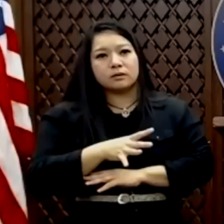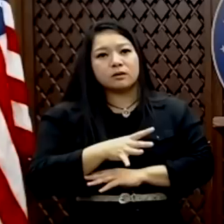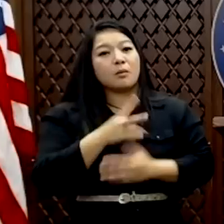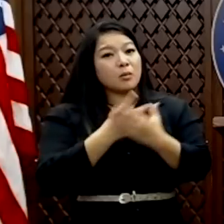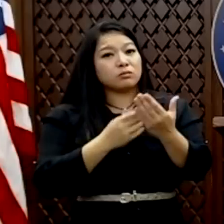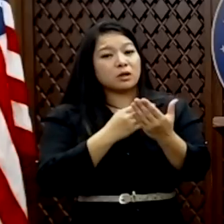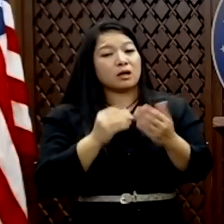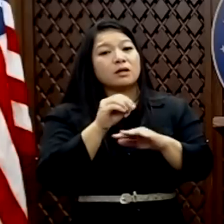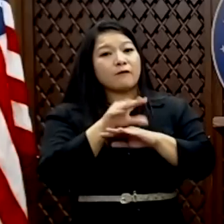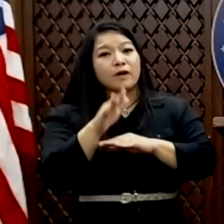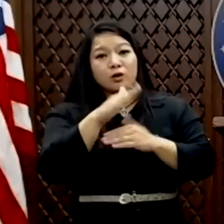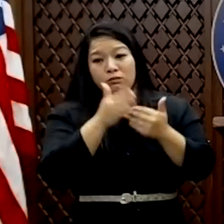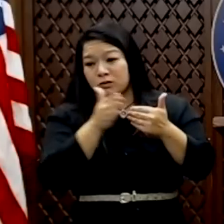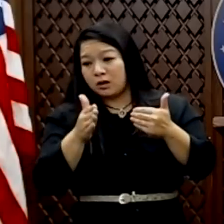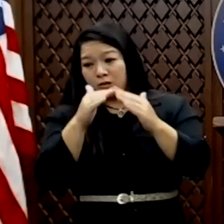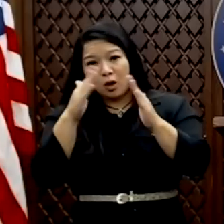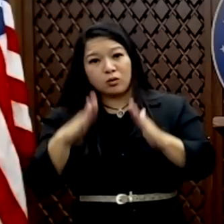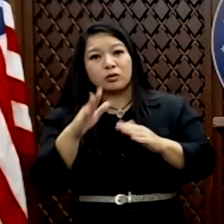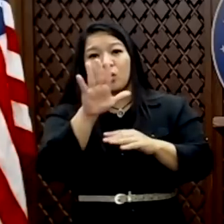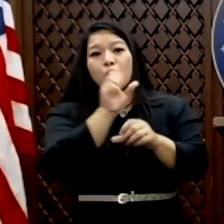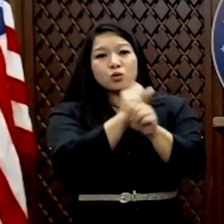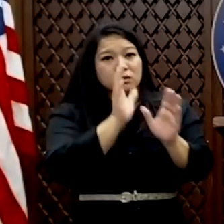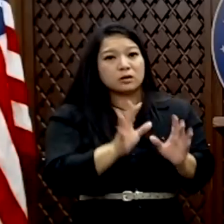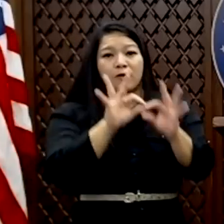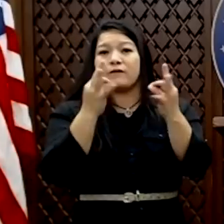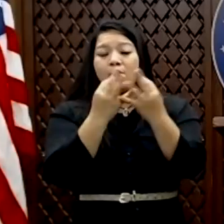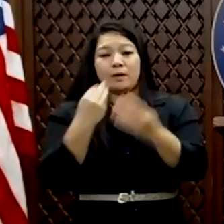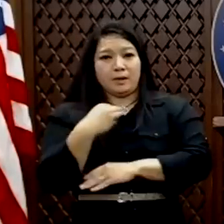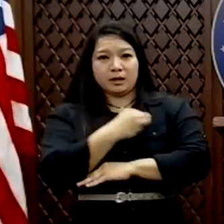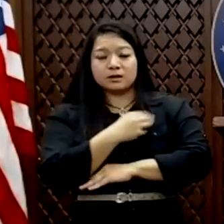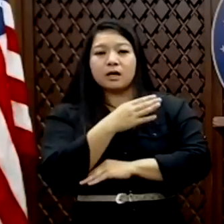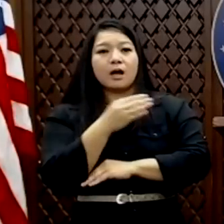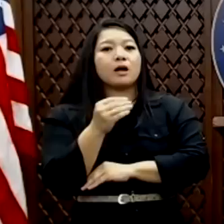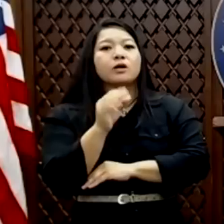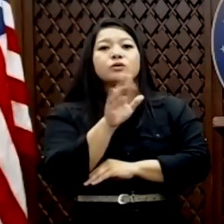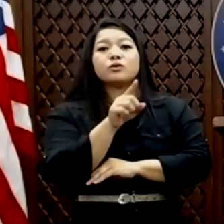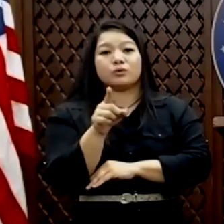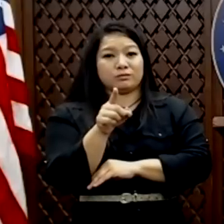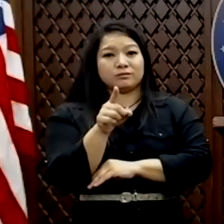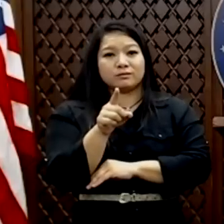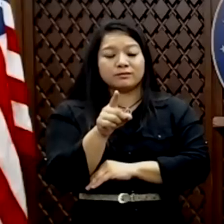can infect your neighbors, your coworkers, your family members, and you.